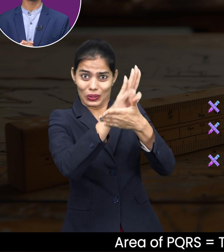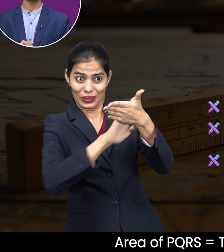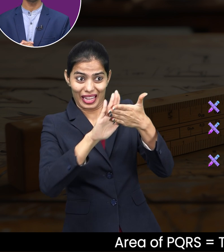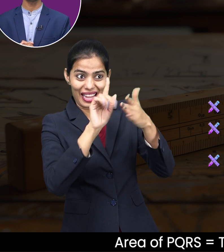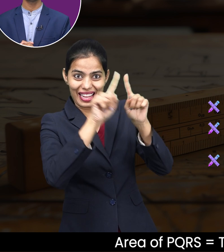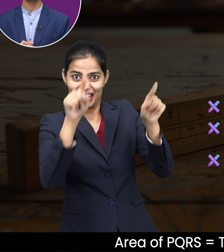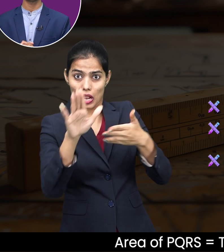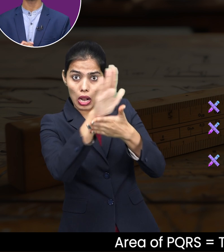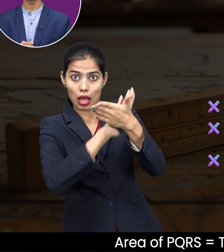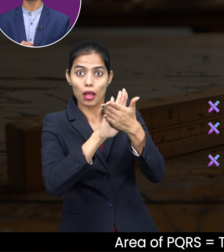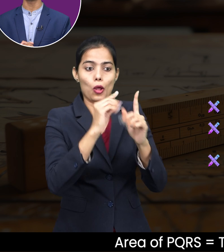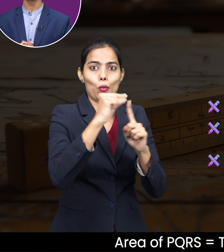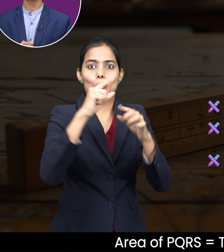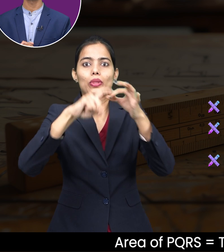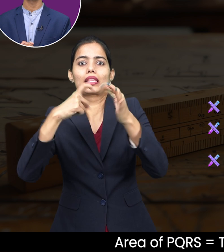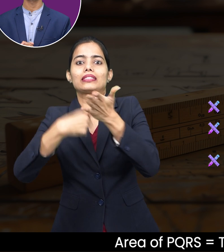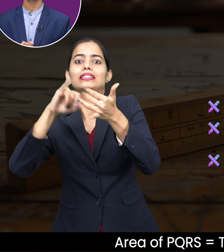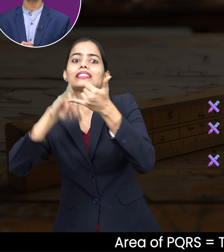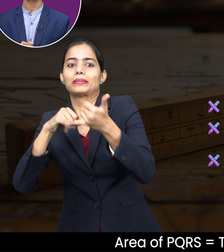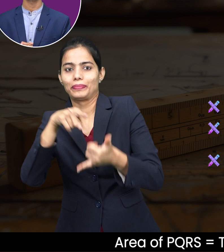Area of PQRS is equal to